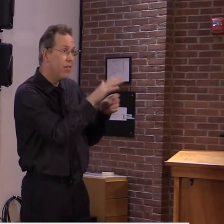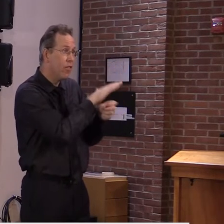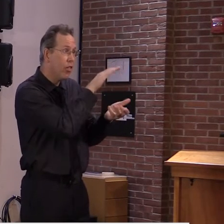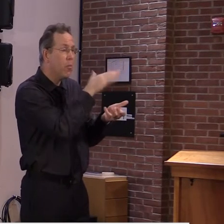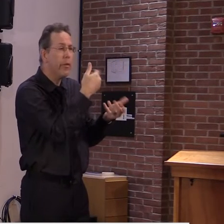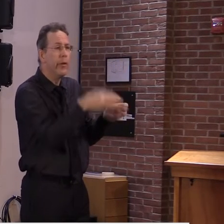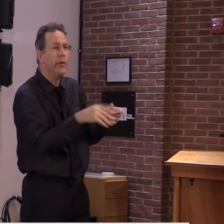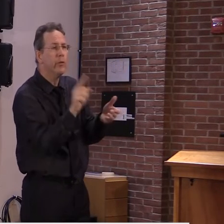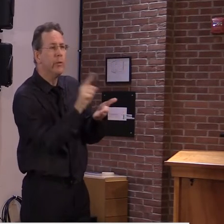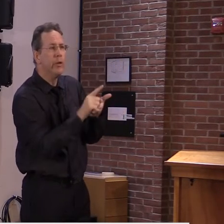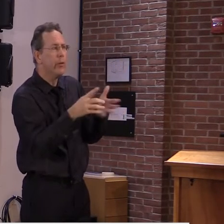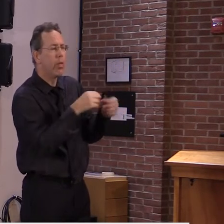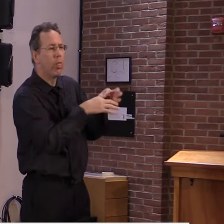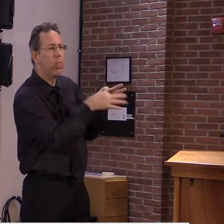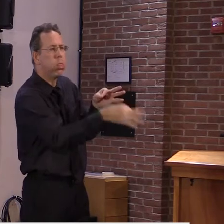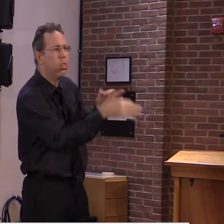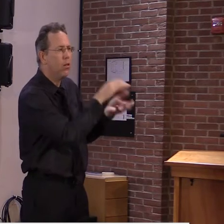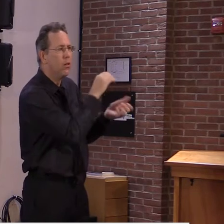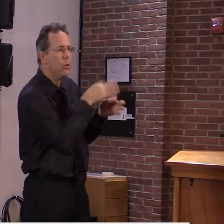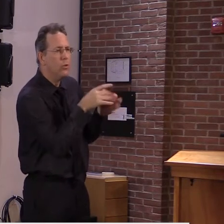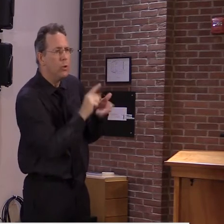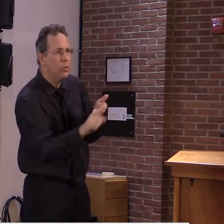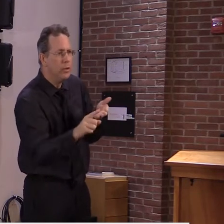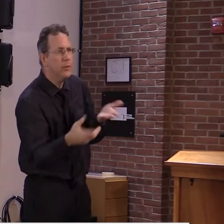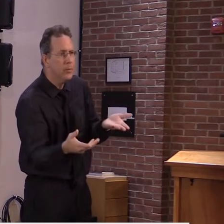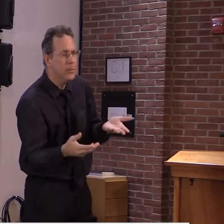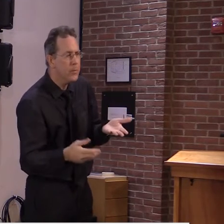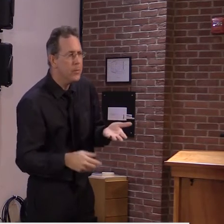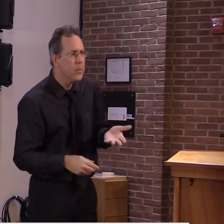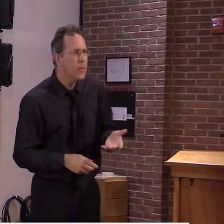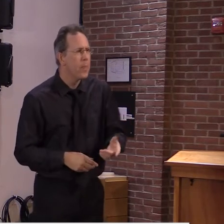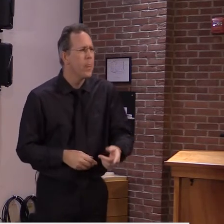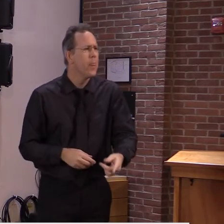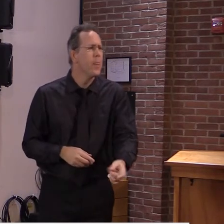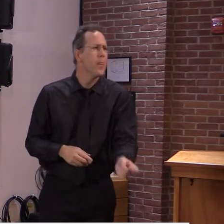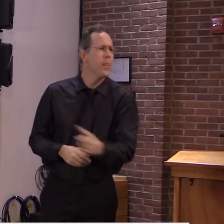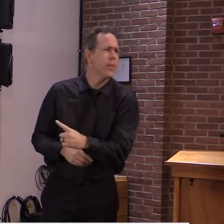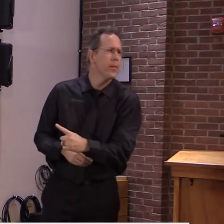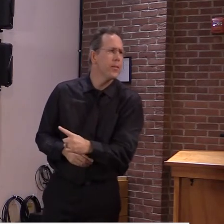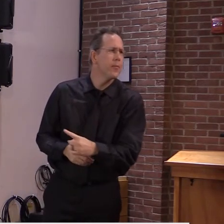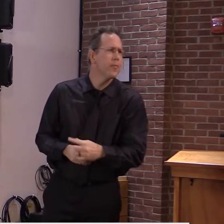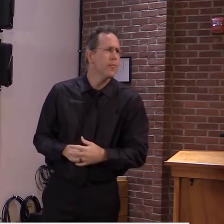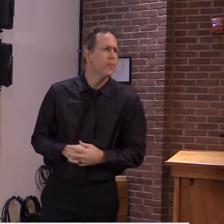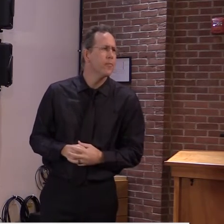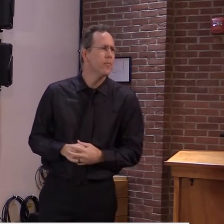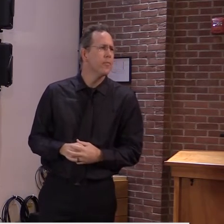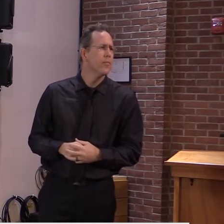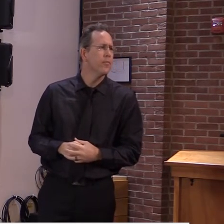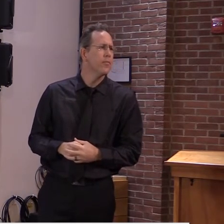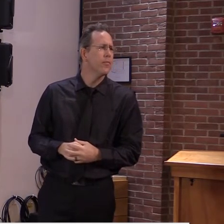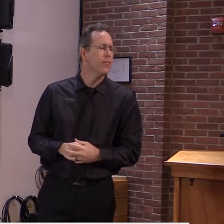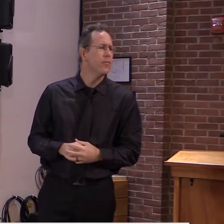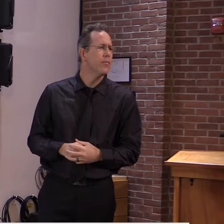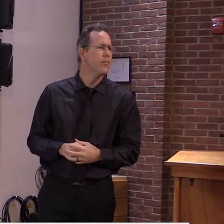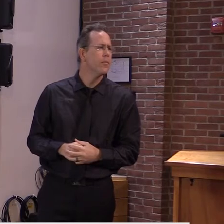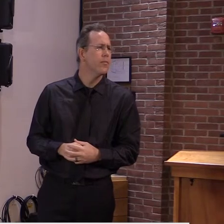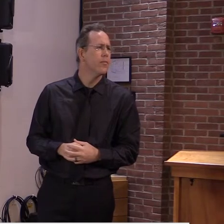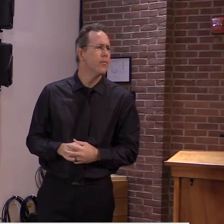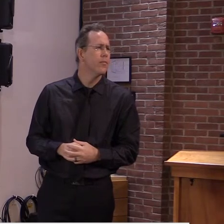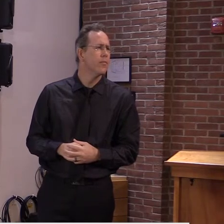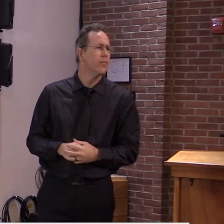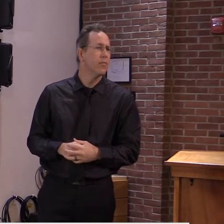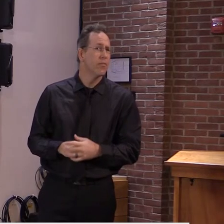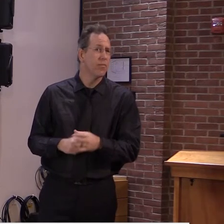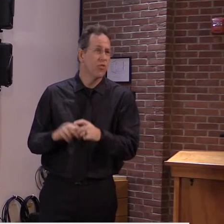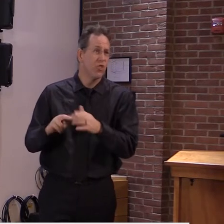So they may see a break in their benefits. It's hard to, I don't want to say lose a week, because again, the extension